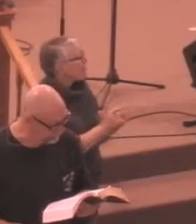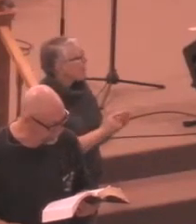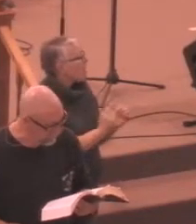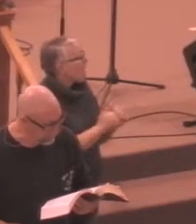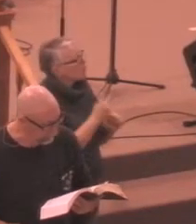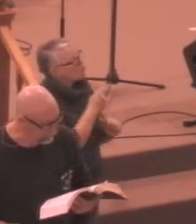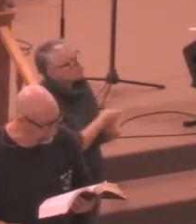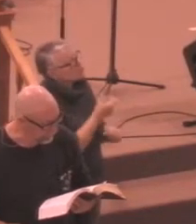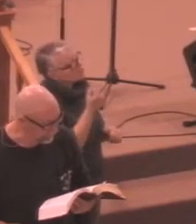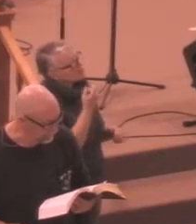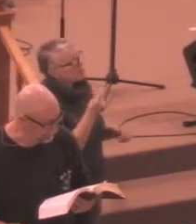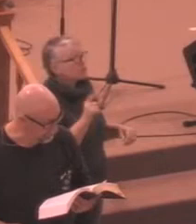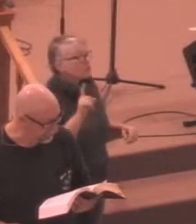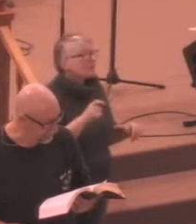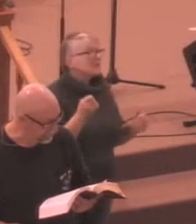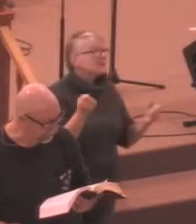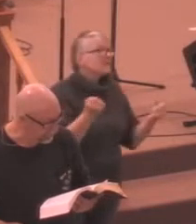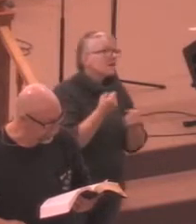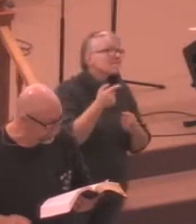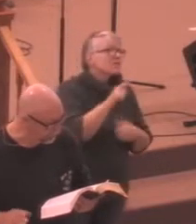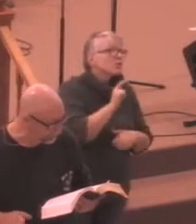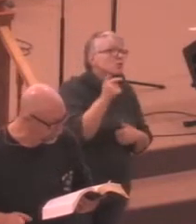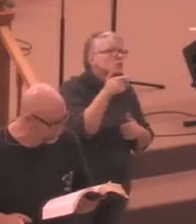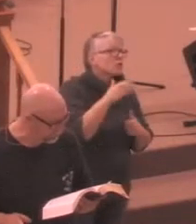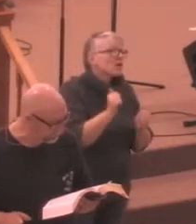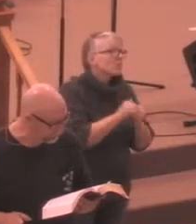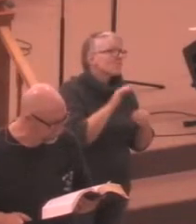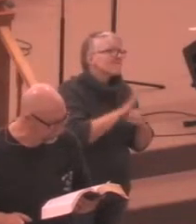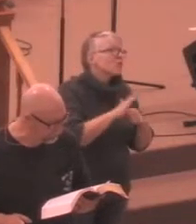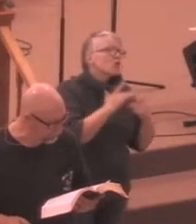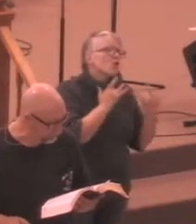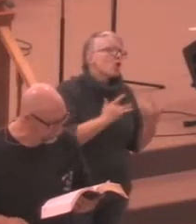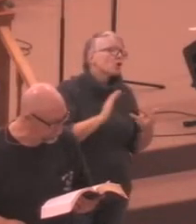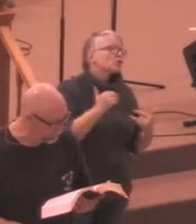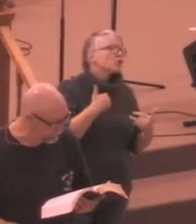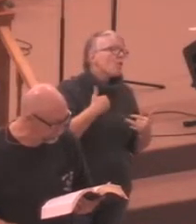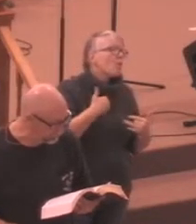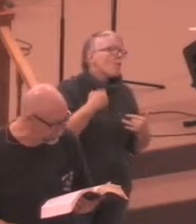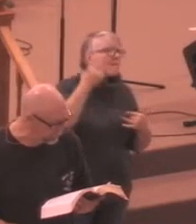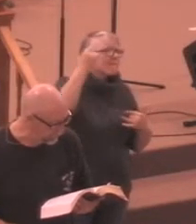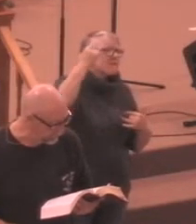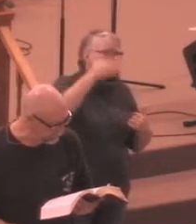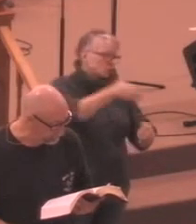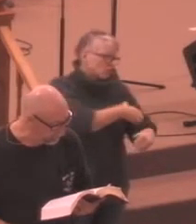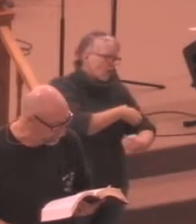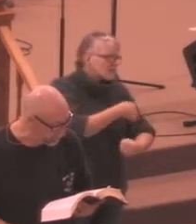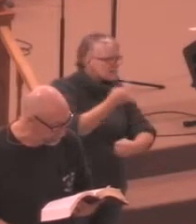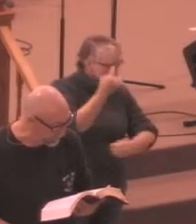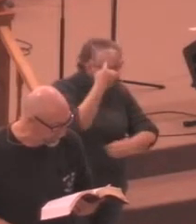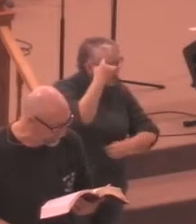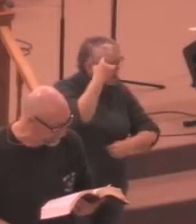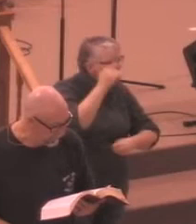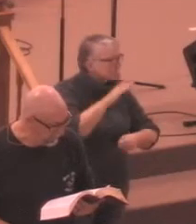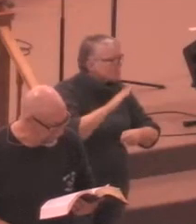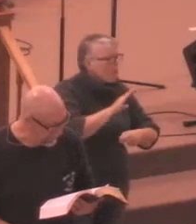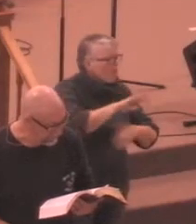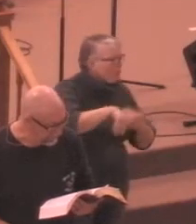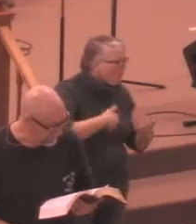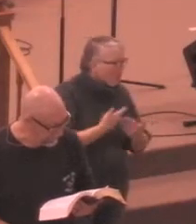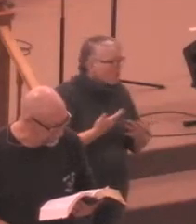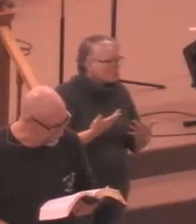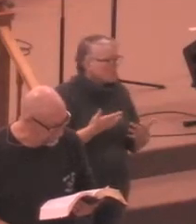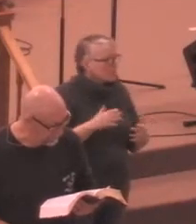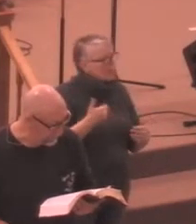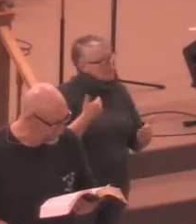says, you shall love the Lord your God with all your heart and with all your soul and with all your strength and with all your mind, and